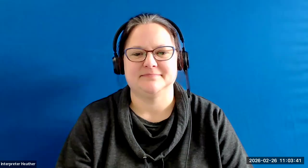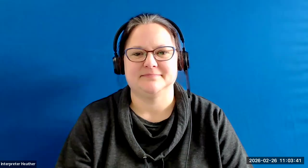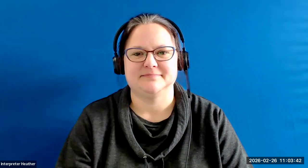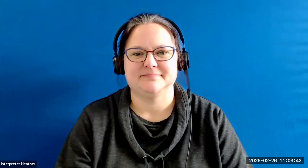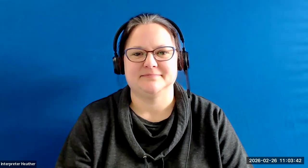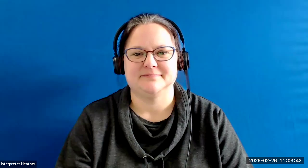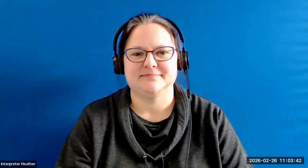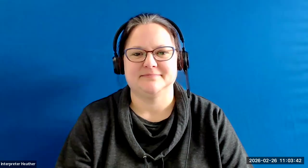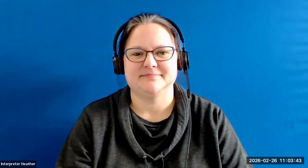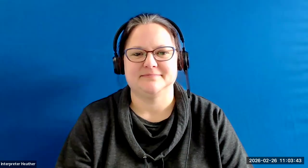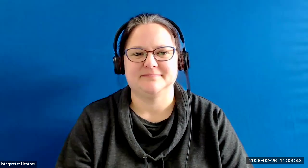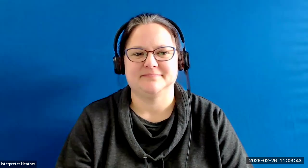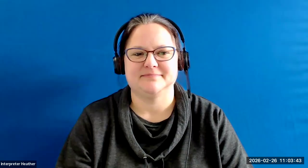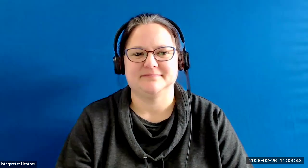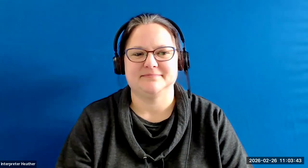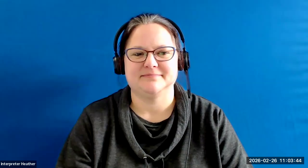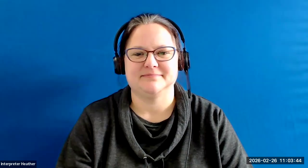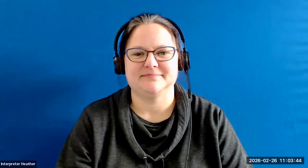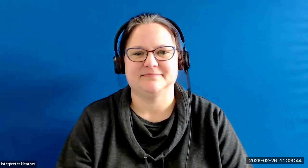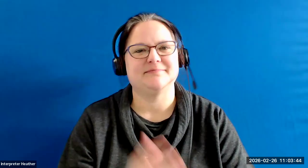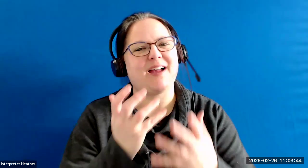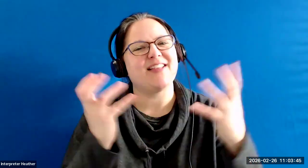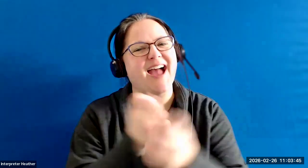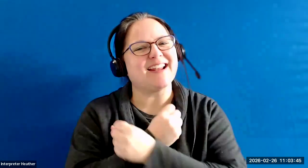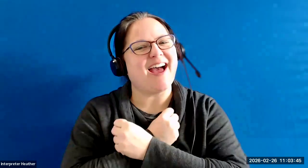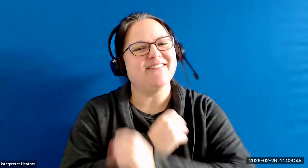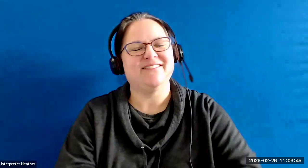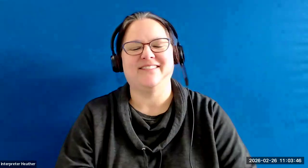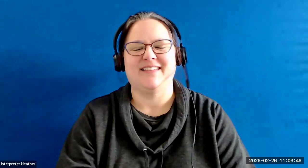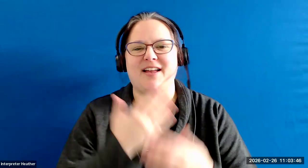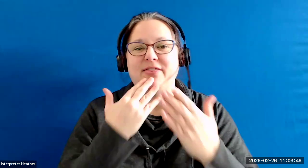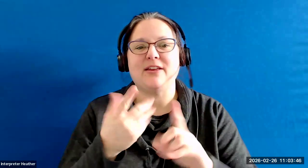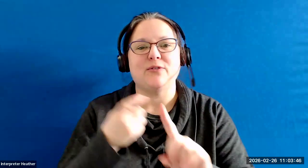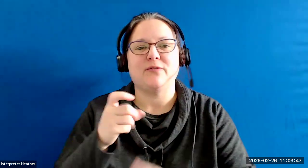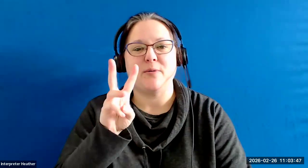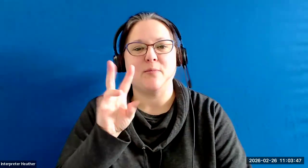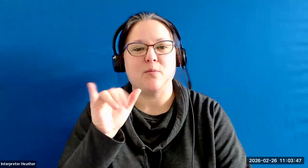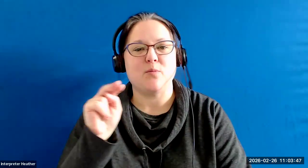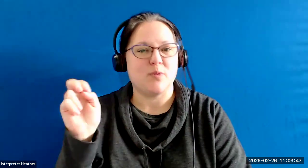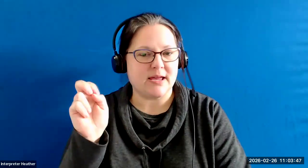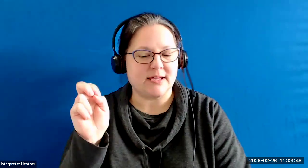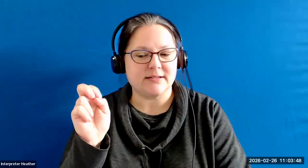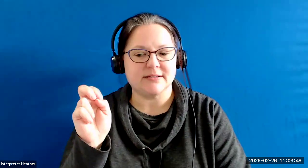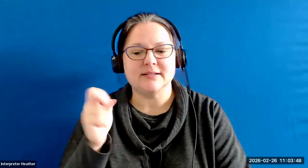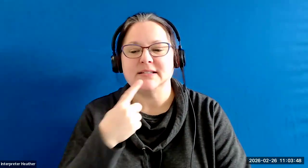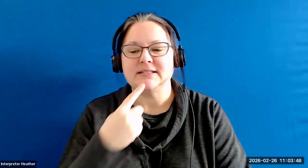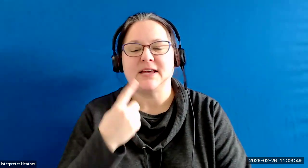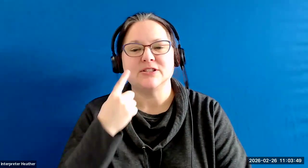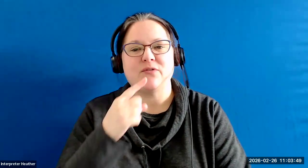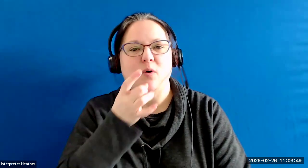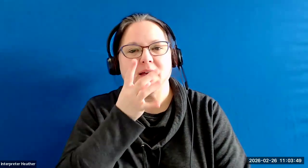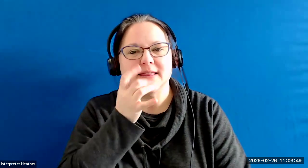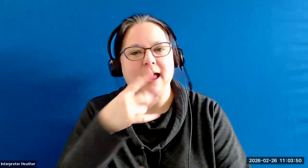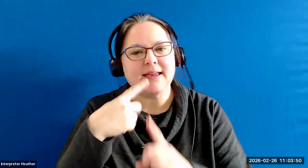Oh, thanks, everybody. Lots of love. Thank you from Wynn for bringing a light to